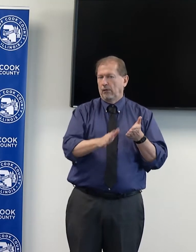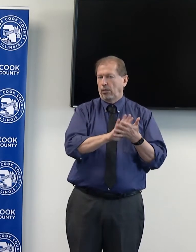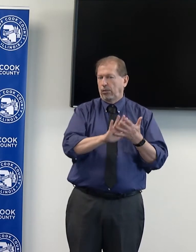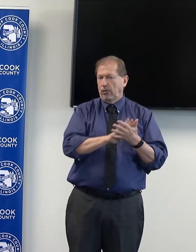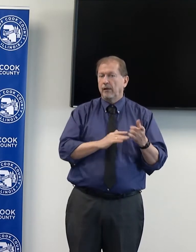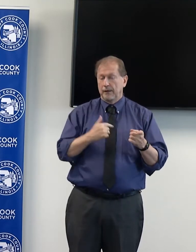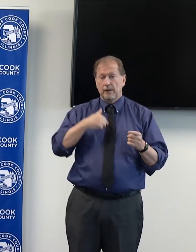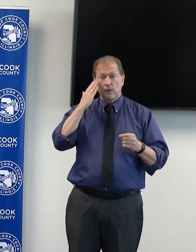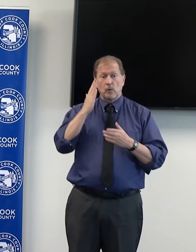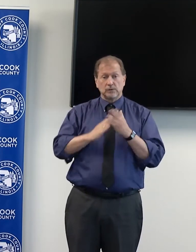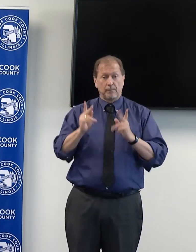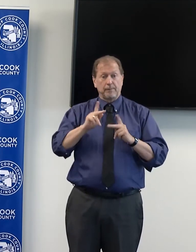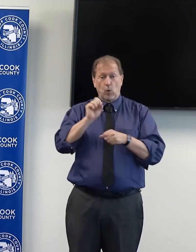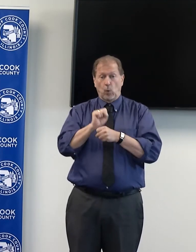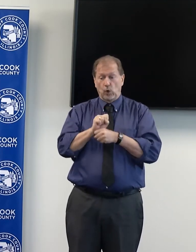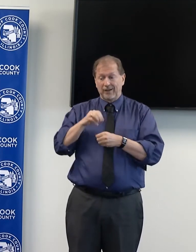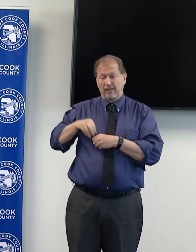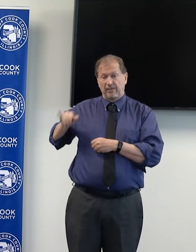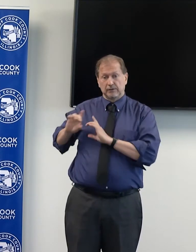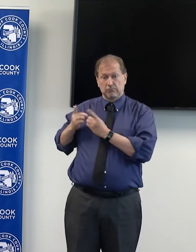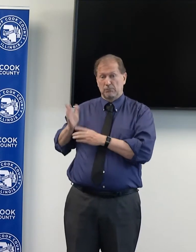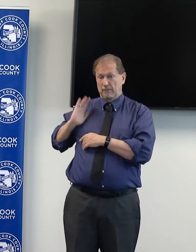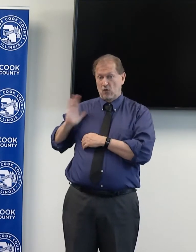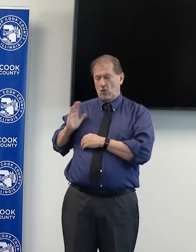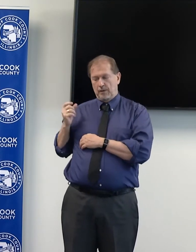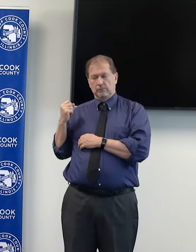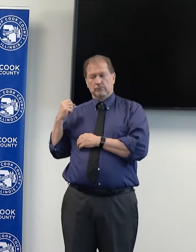who have shared that